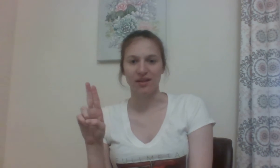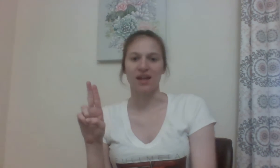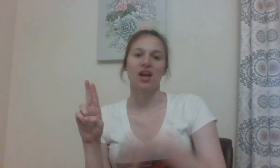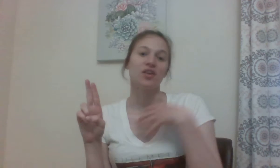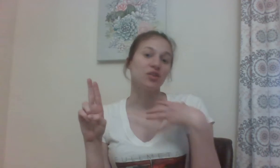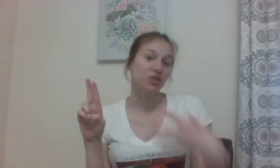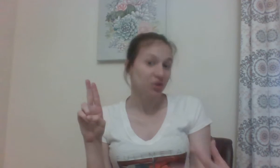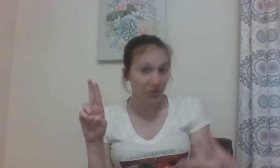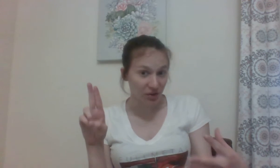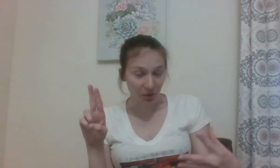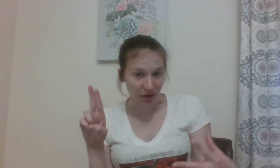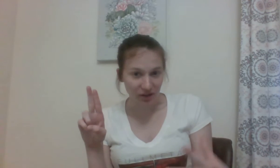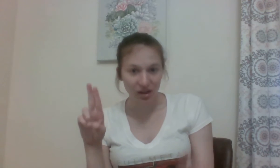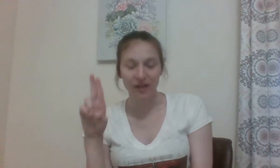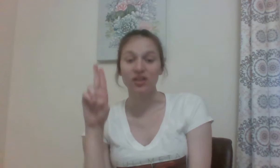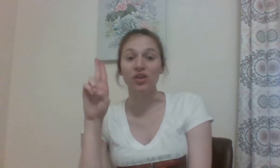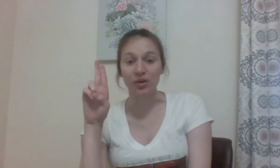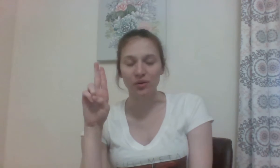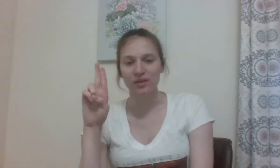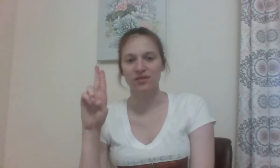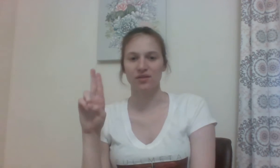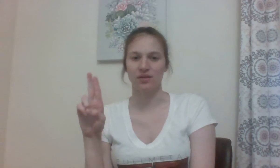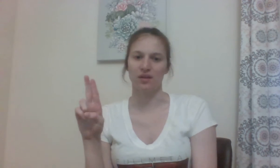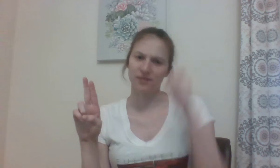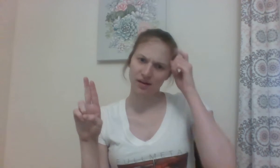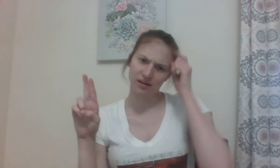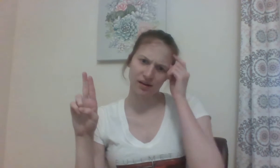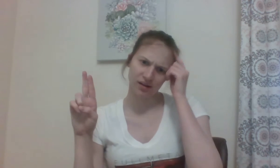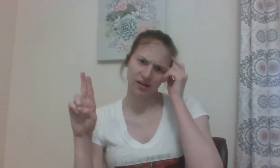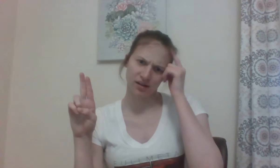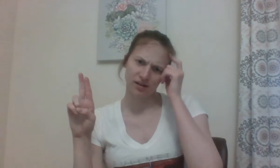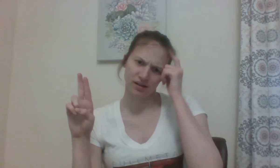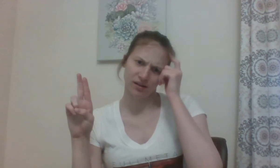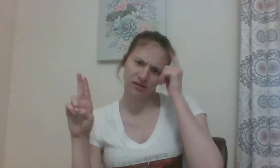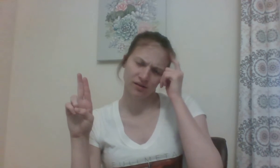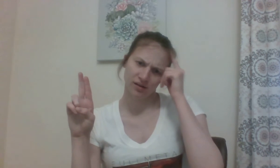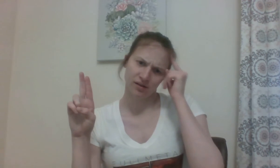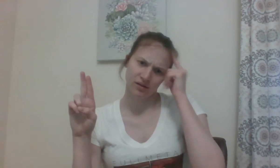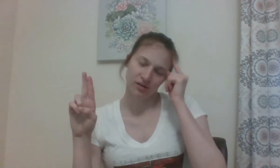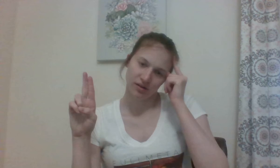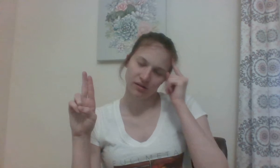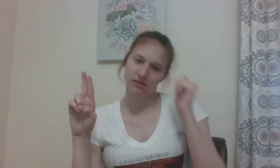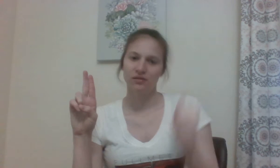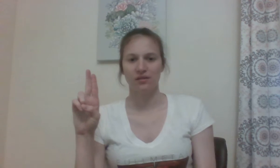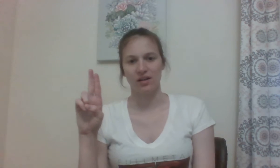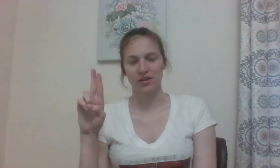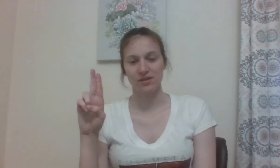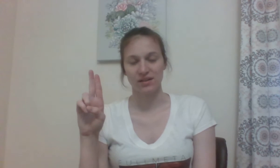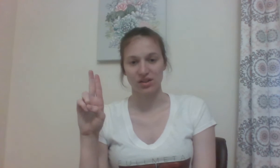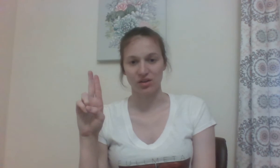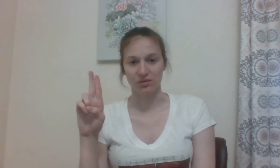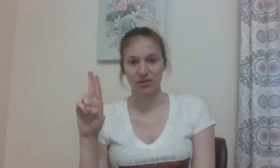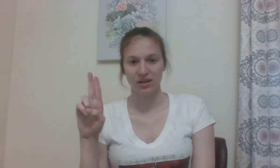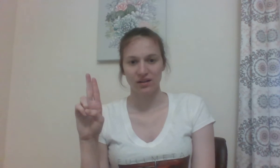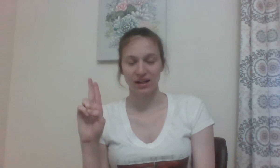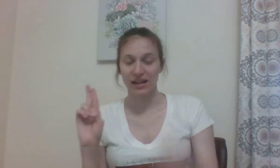like unicorn, U. So, it goes, uh, and it also says U. Like it